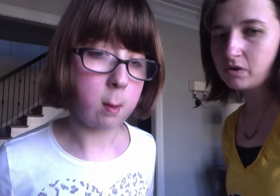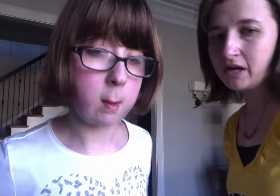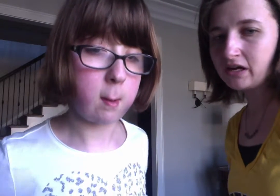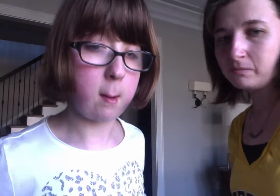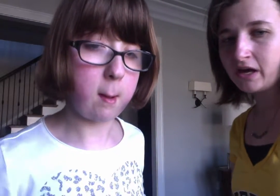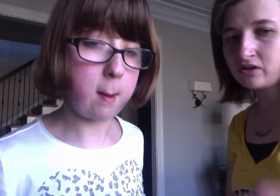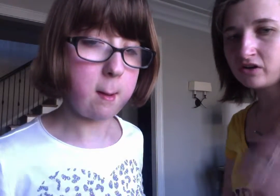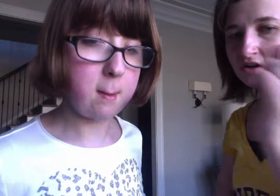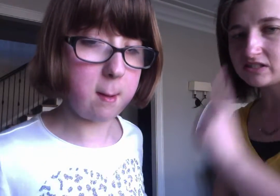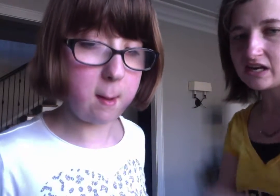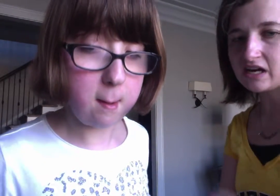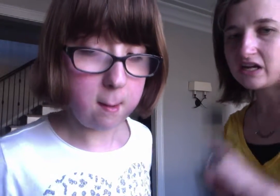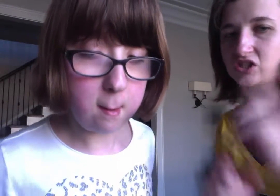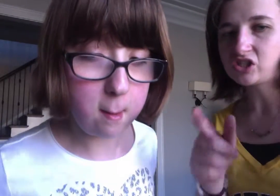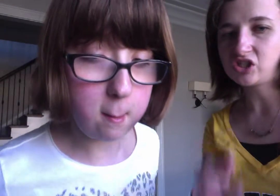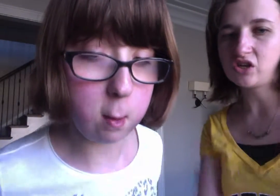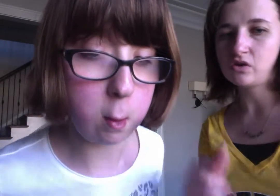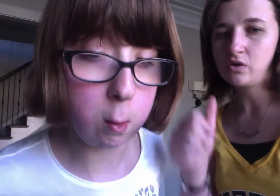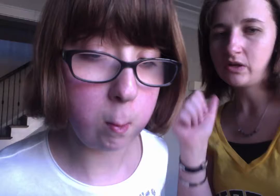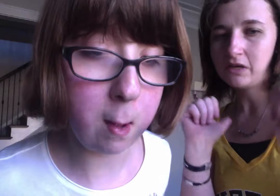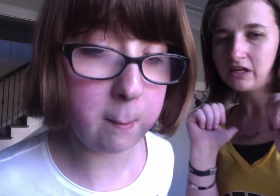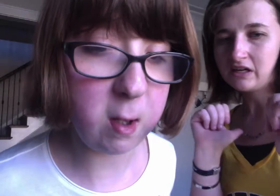make a better day just you and me.